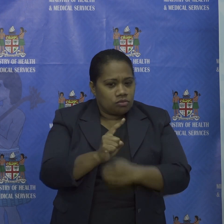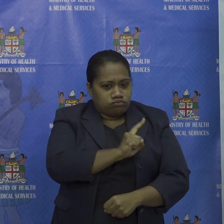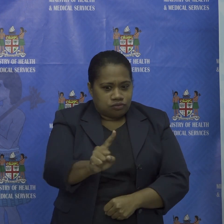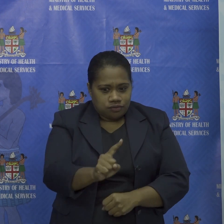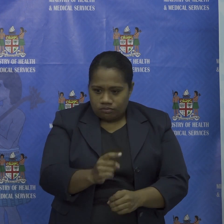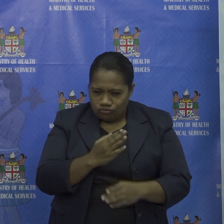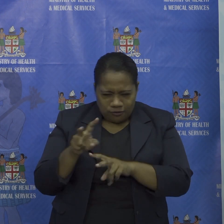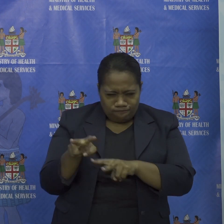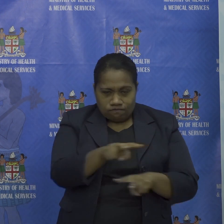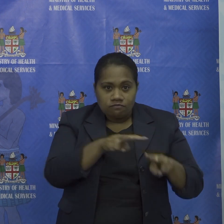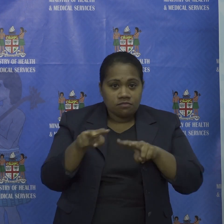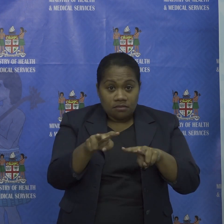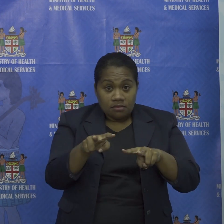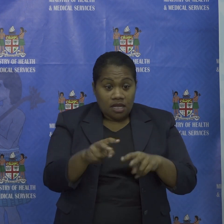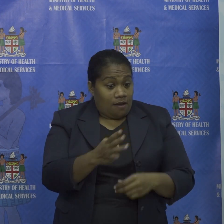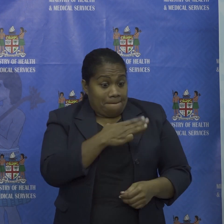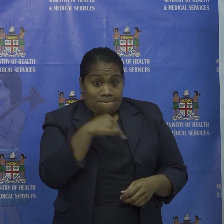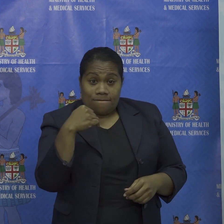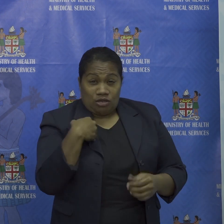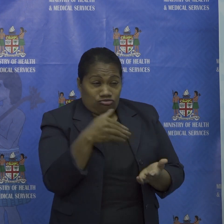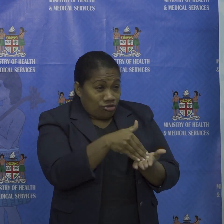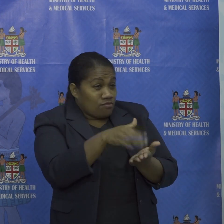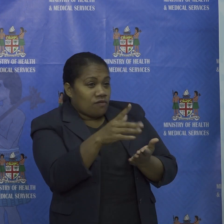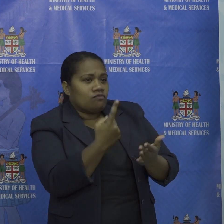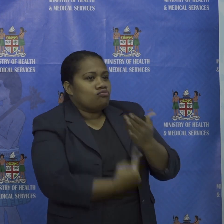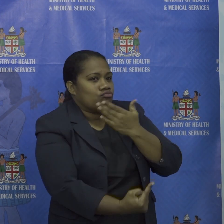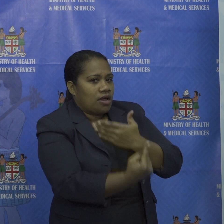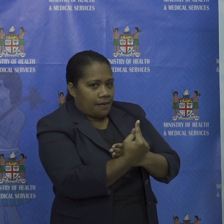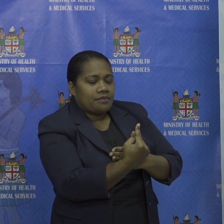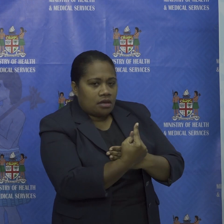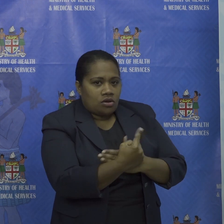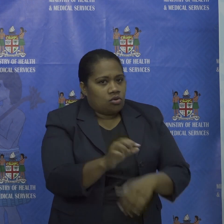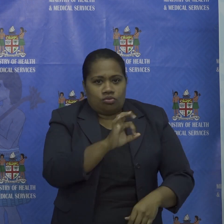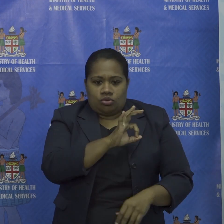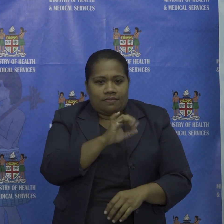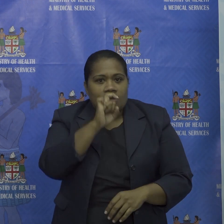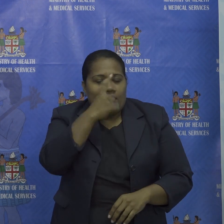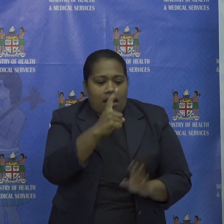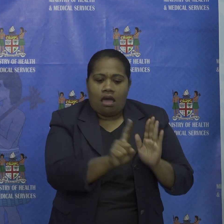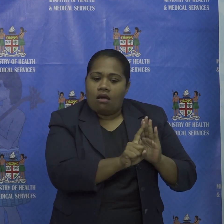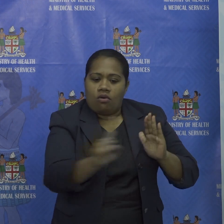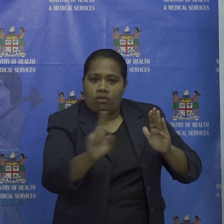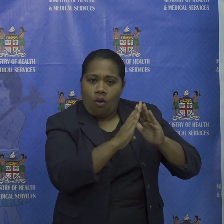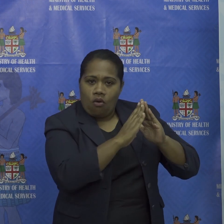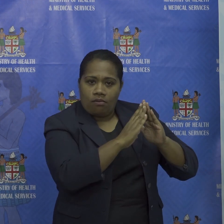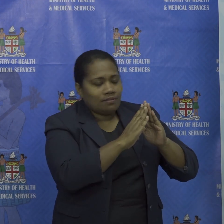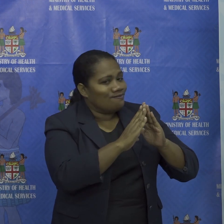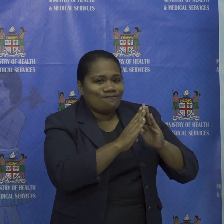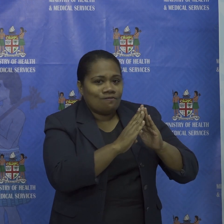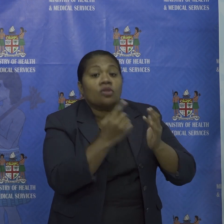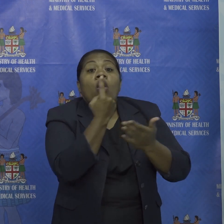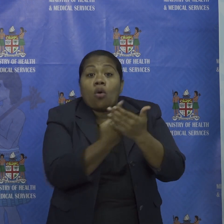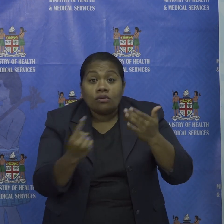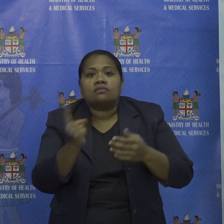Without ministry approval, you can only move from your home for medical emergencies, and